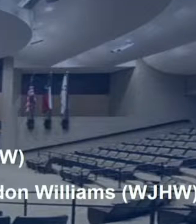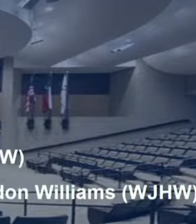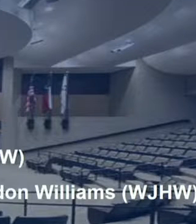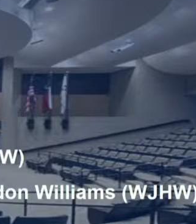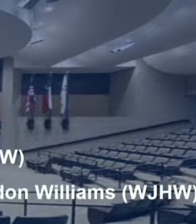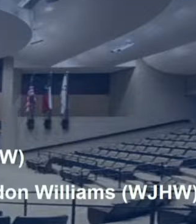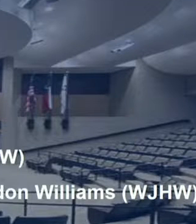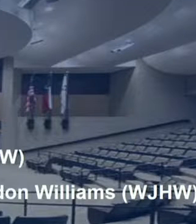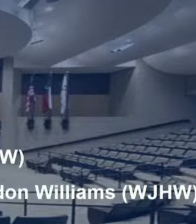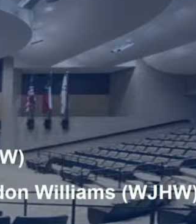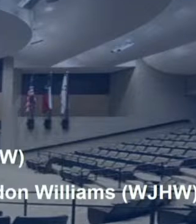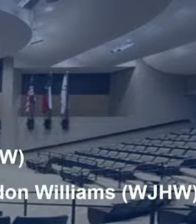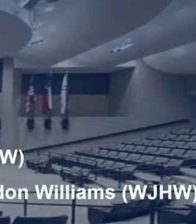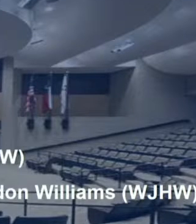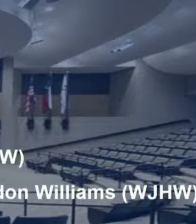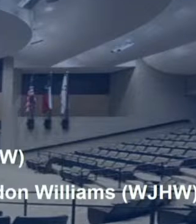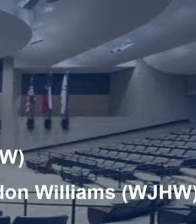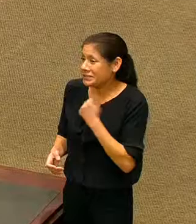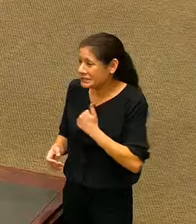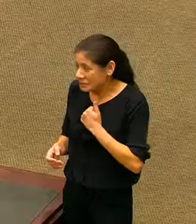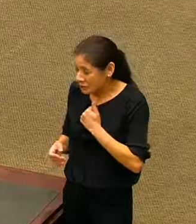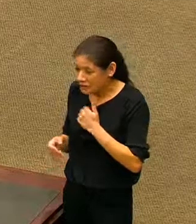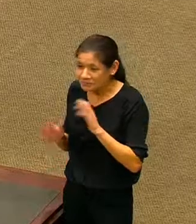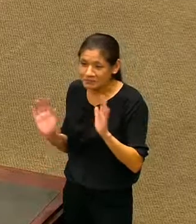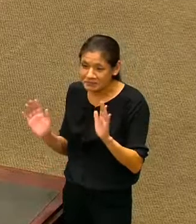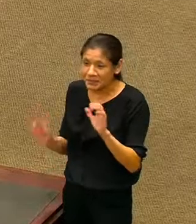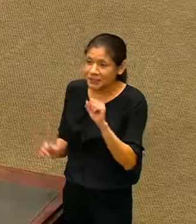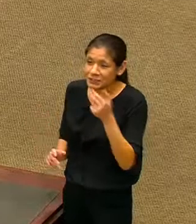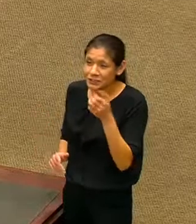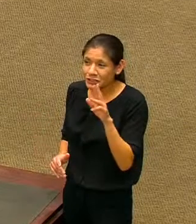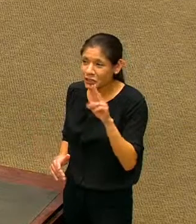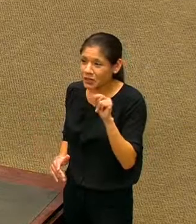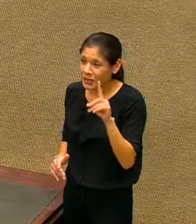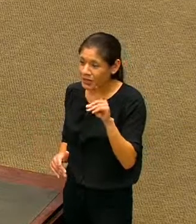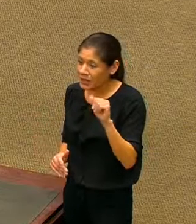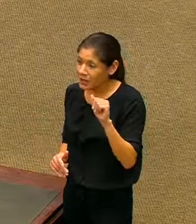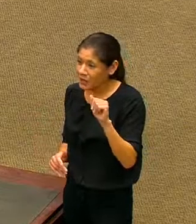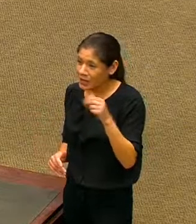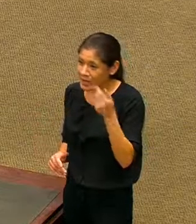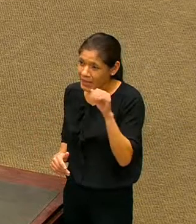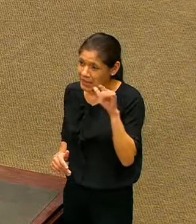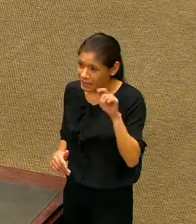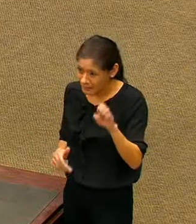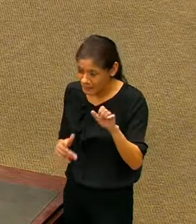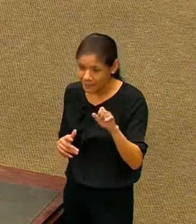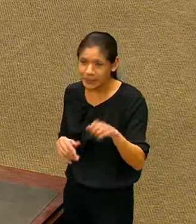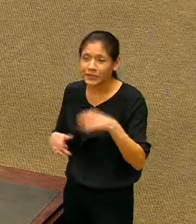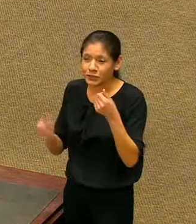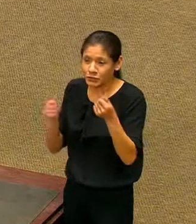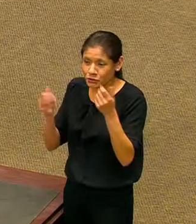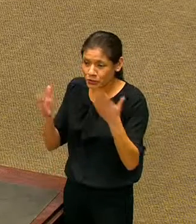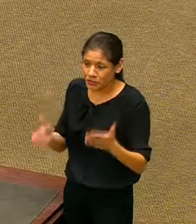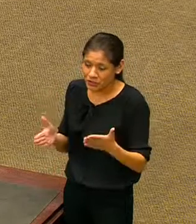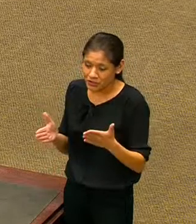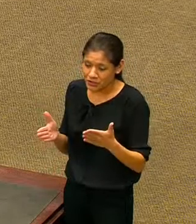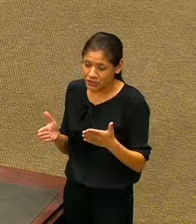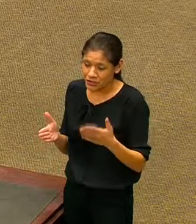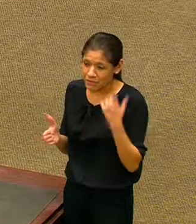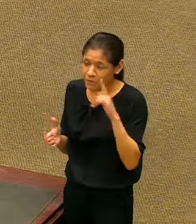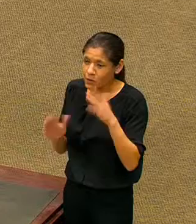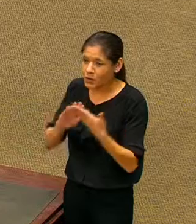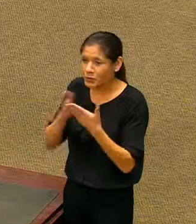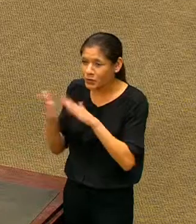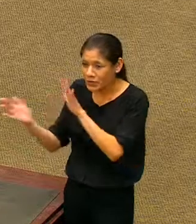Seamer, Deputy City Manager, and Shauna Haley, Director of